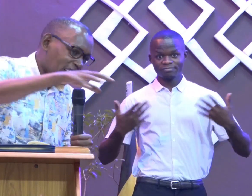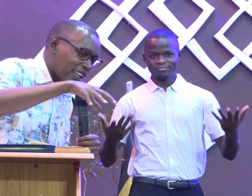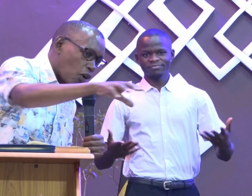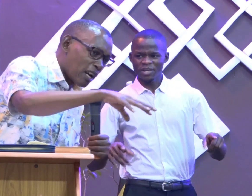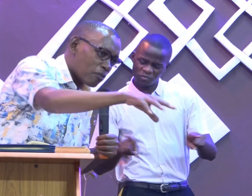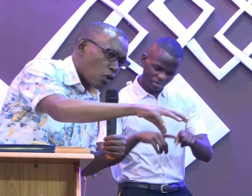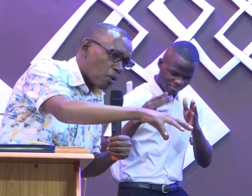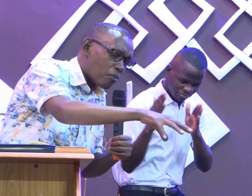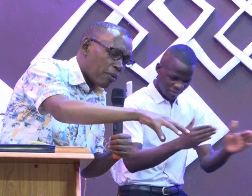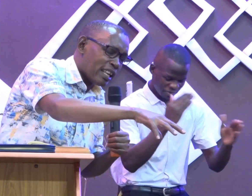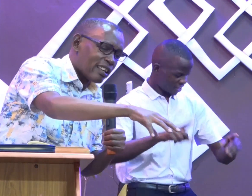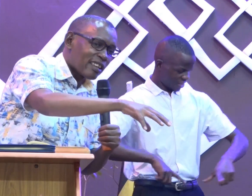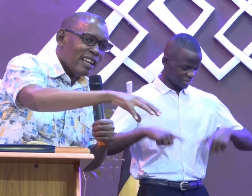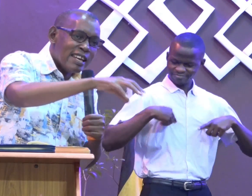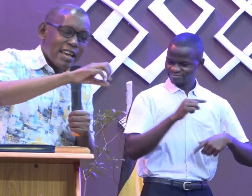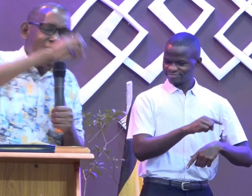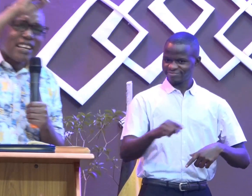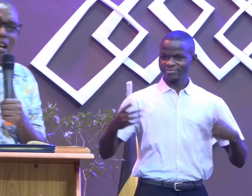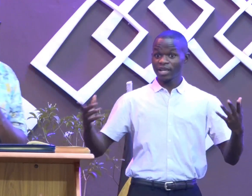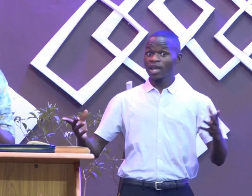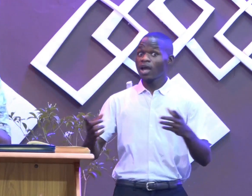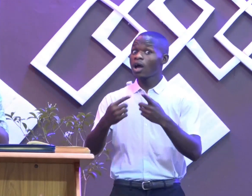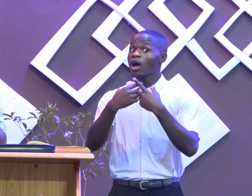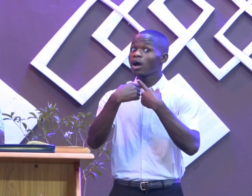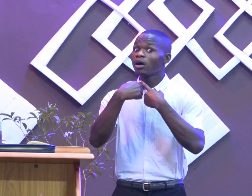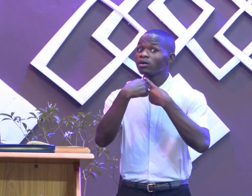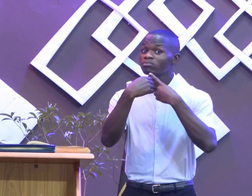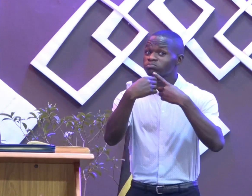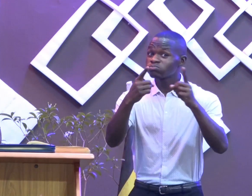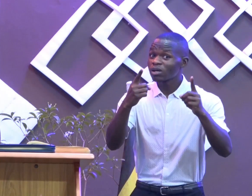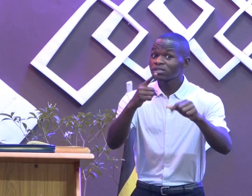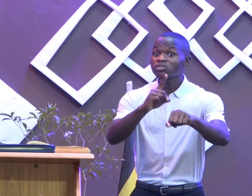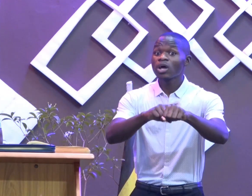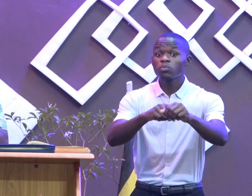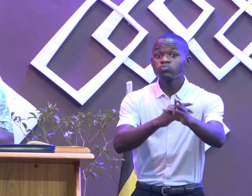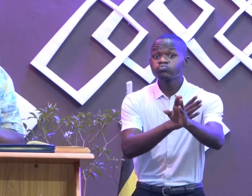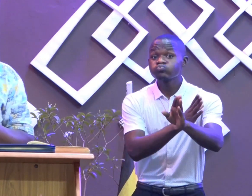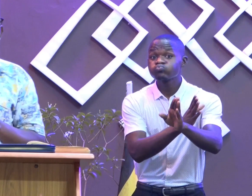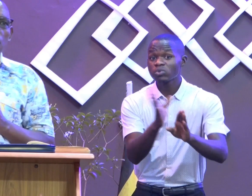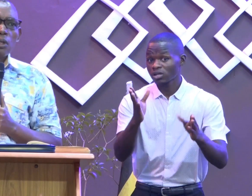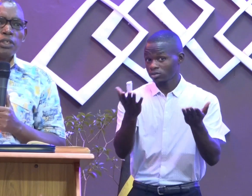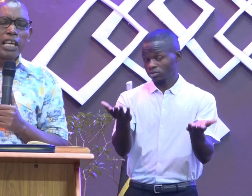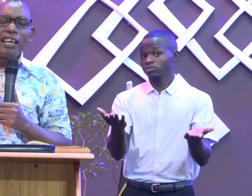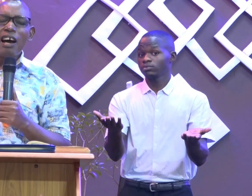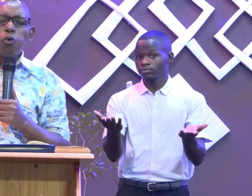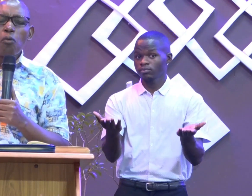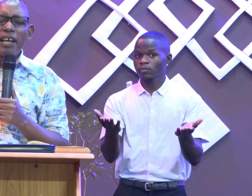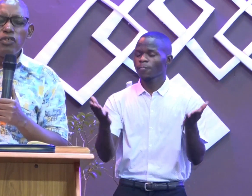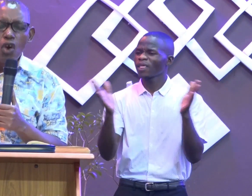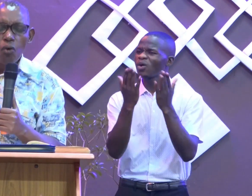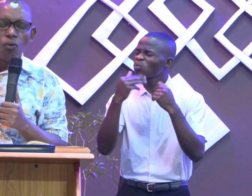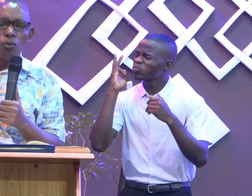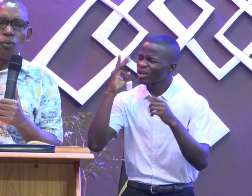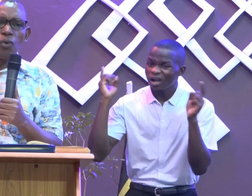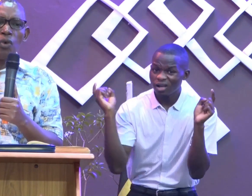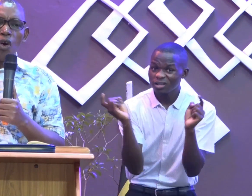kamalo physical life. Kutegekera obulamu buno bw'omubiri. Let me first prepare for the physical life. Bikugwako. But time is not on your side. Kigenda kuluma